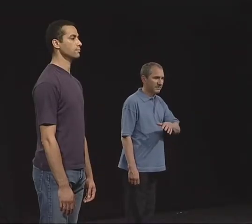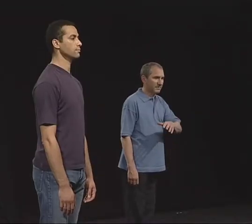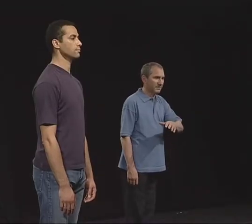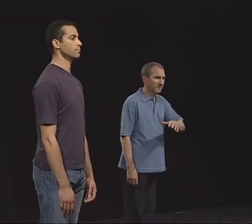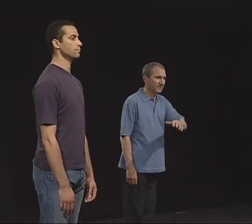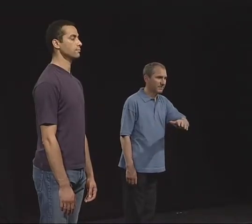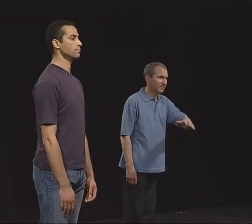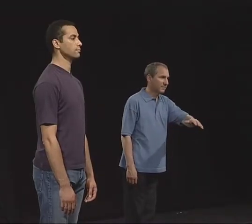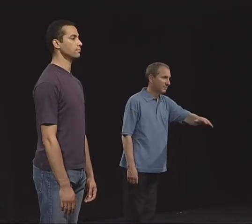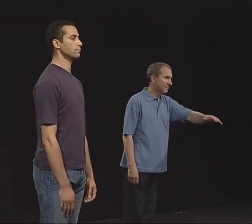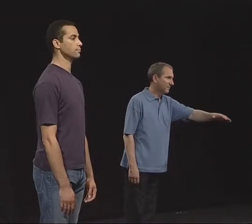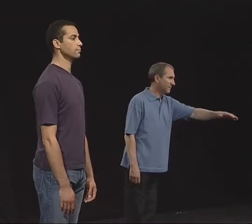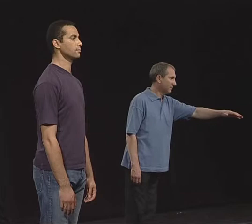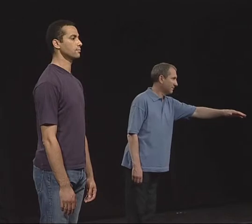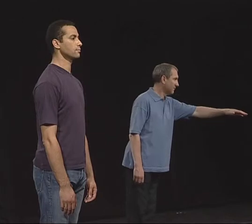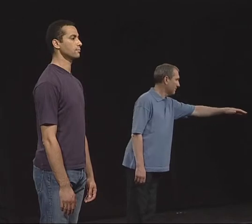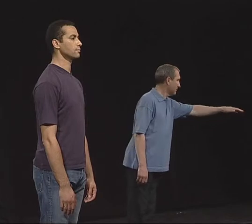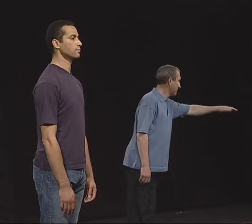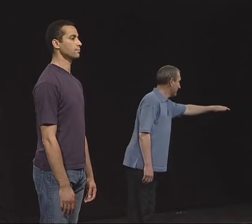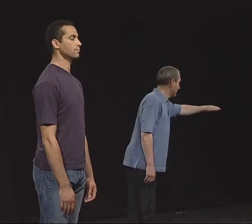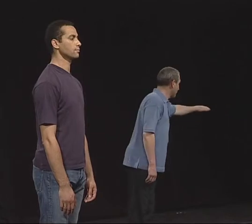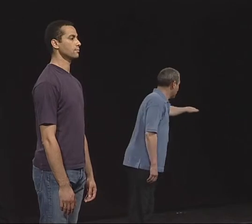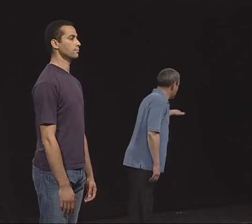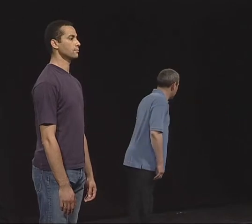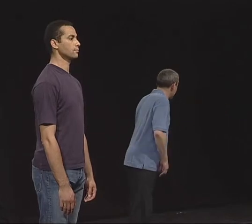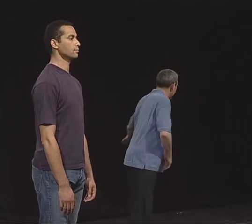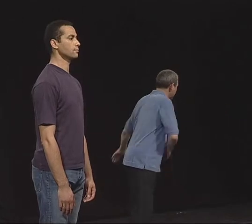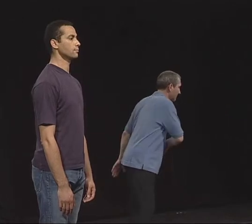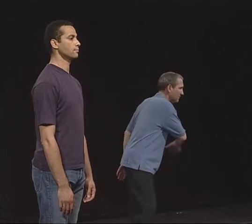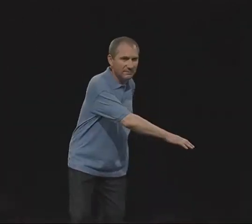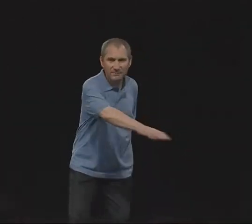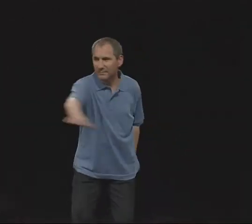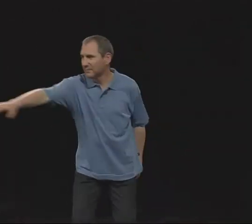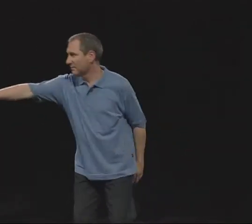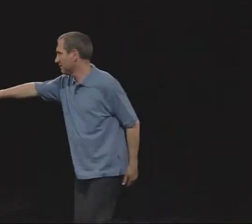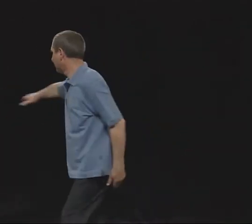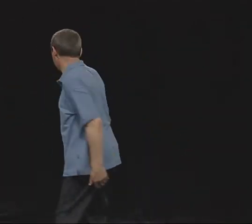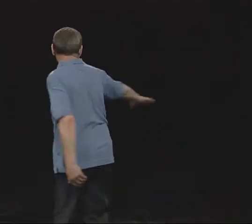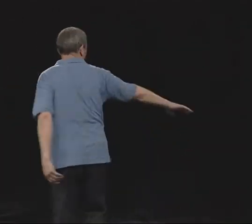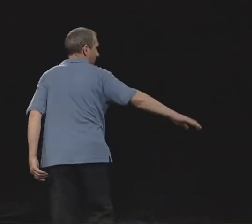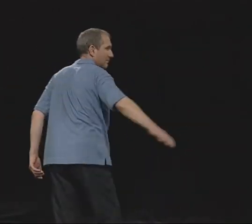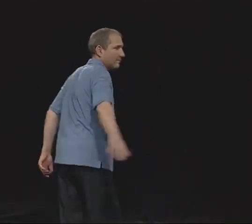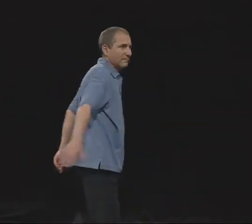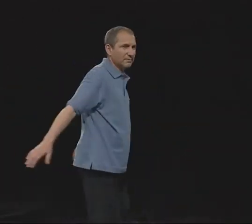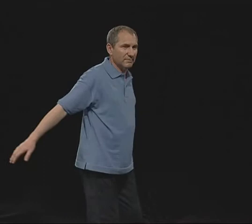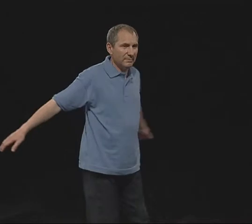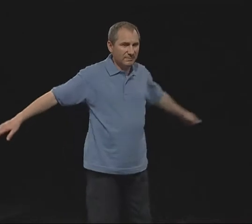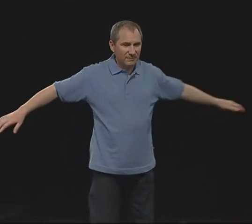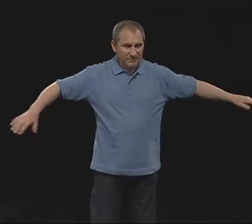All rassemblent tout sans faire de différence. Devant un